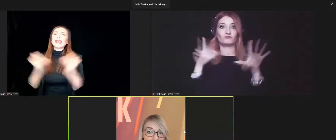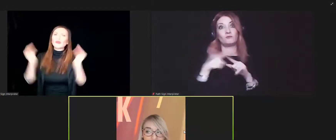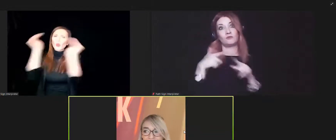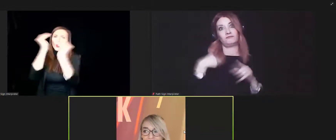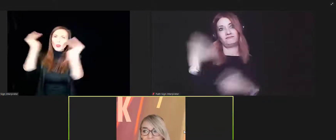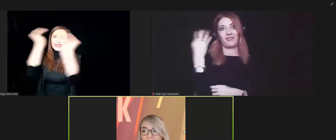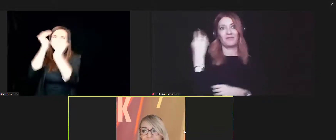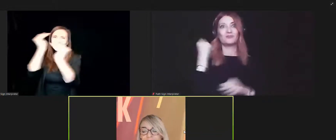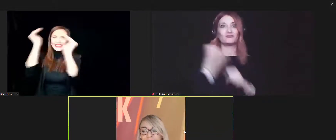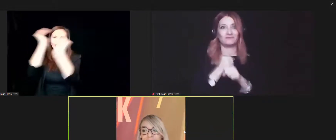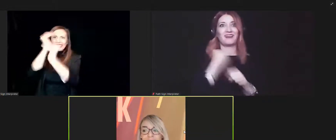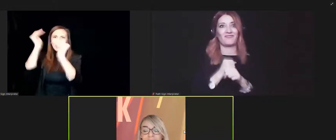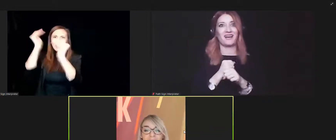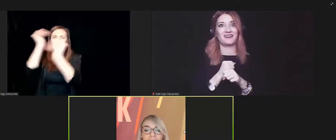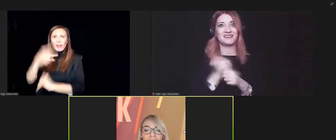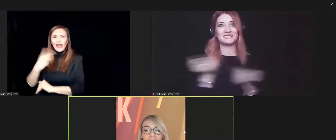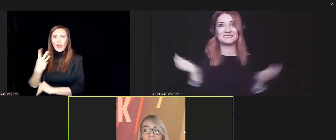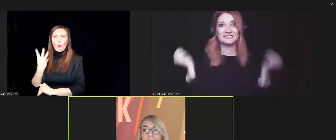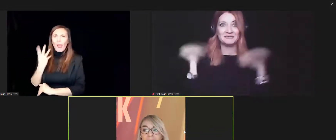day.